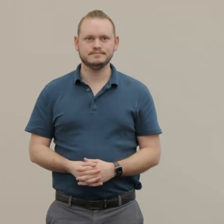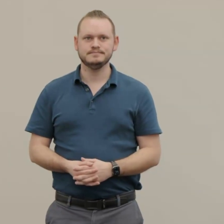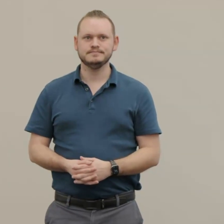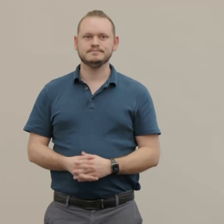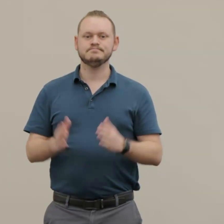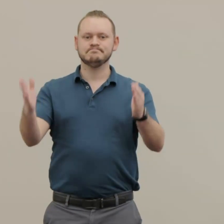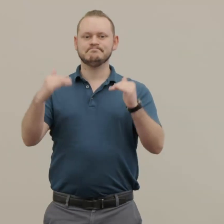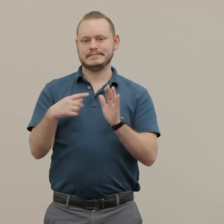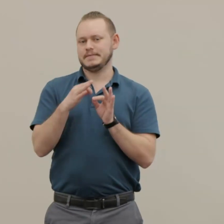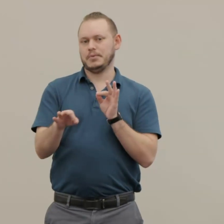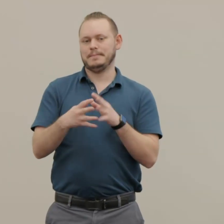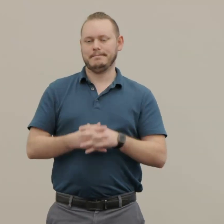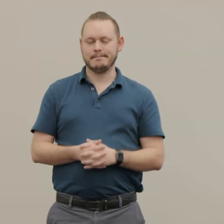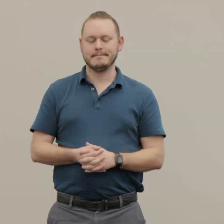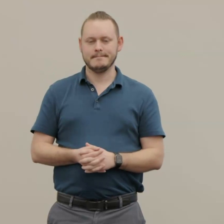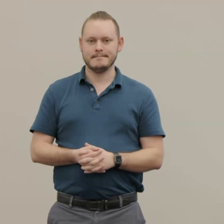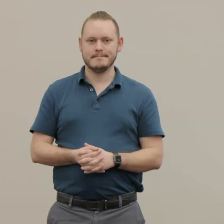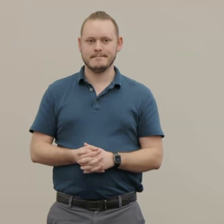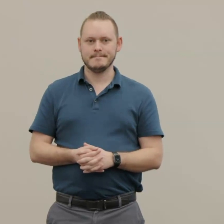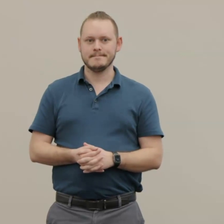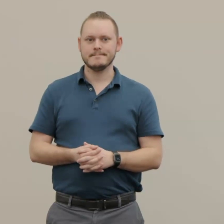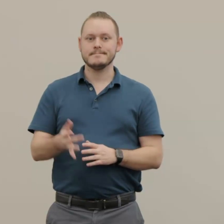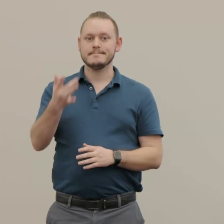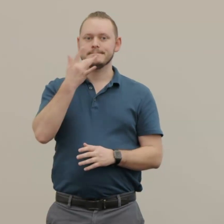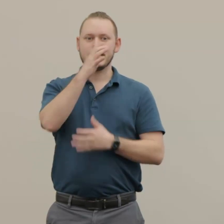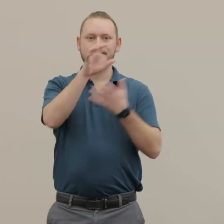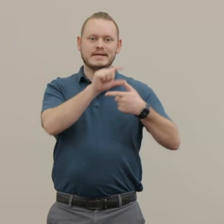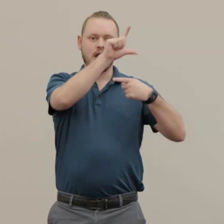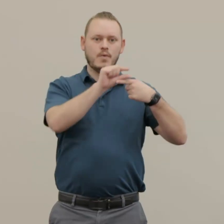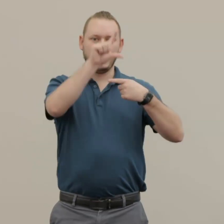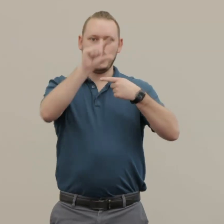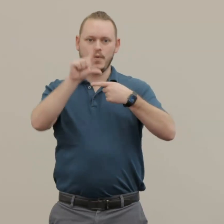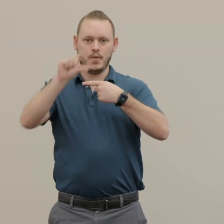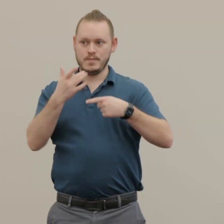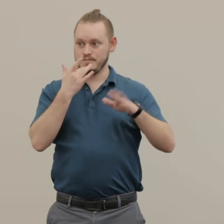This one's simple. Who likes mixed case?